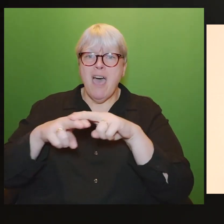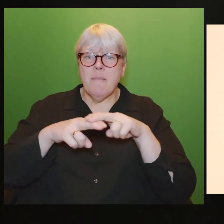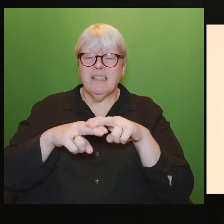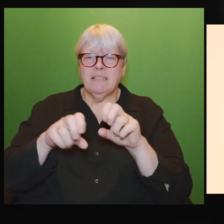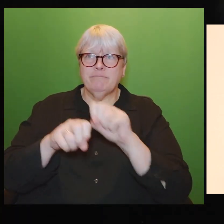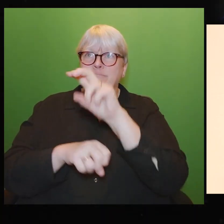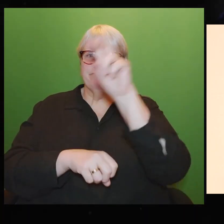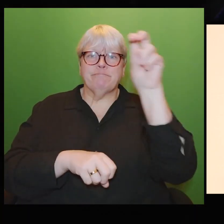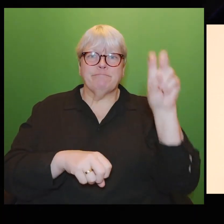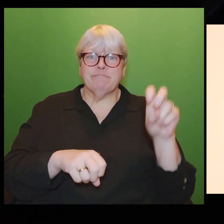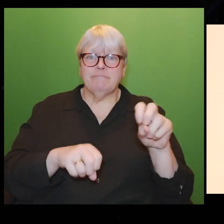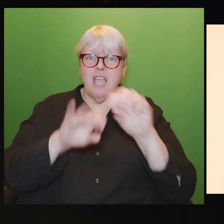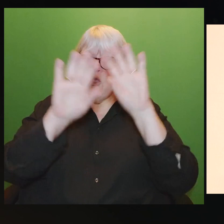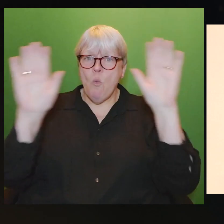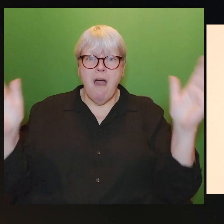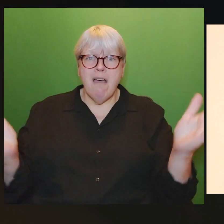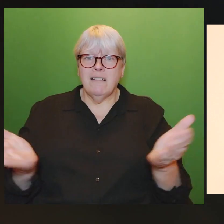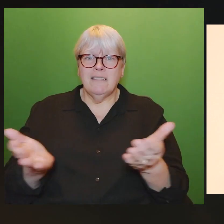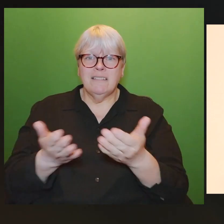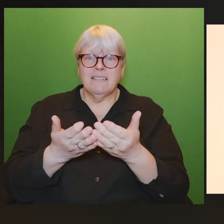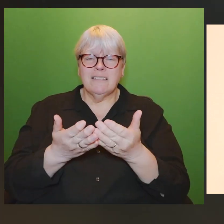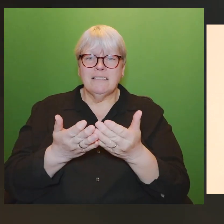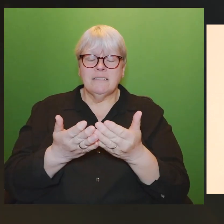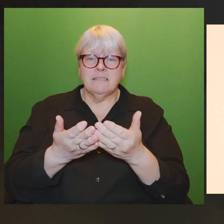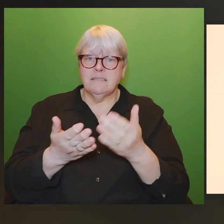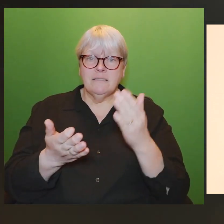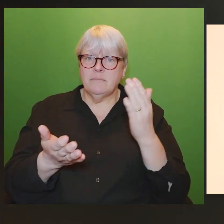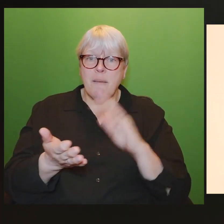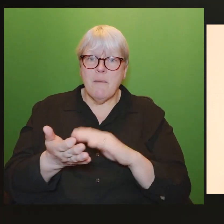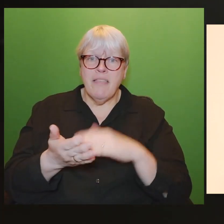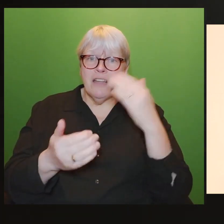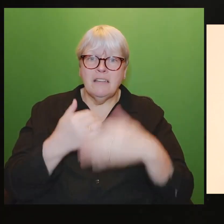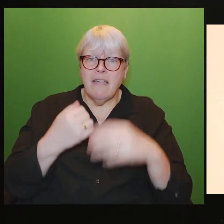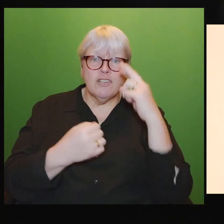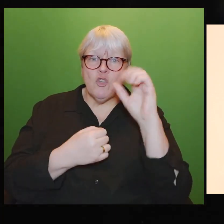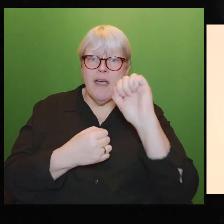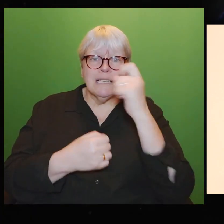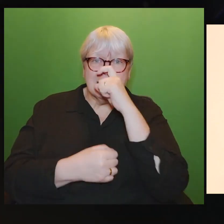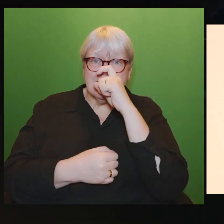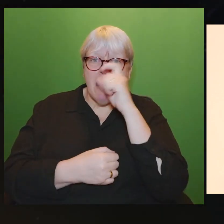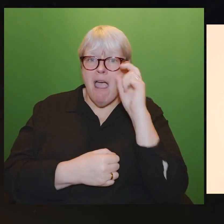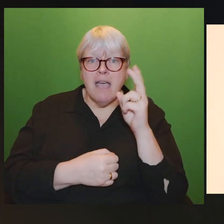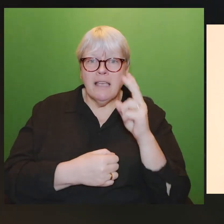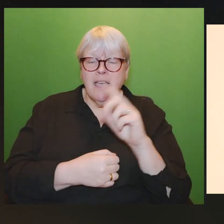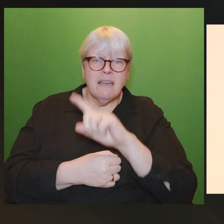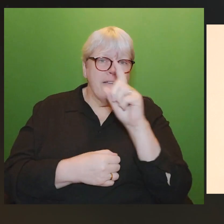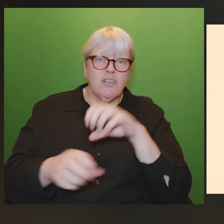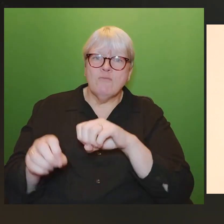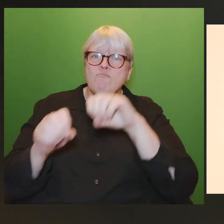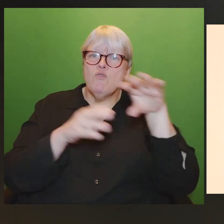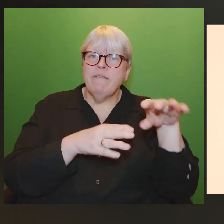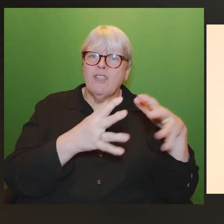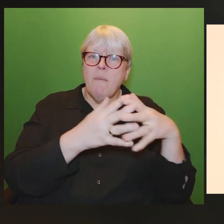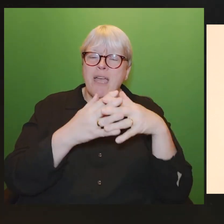Auschwitz, and I hope that as they grow and mature and continue on in life, that they continue to carry the